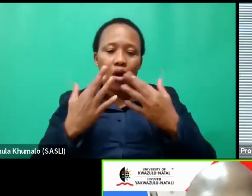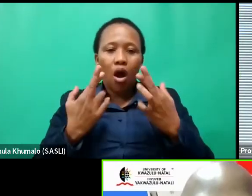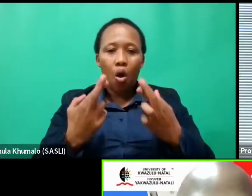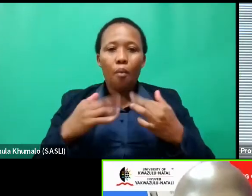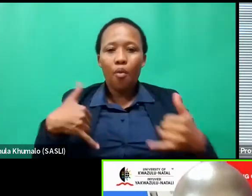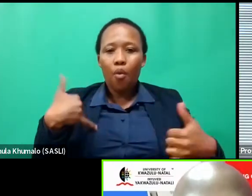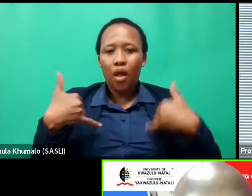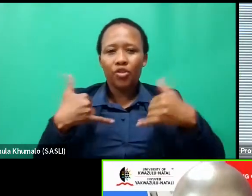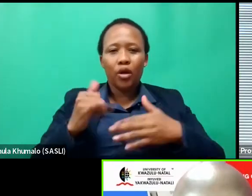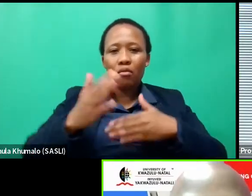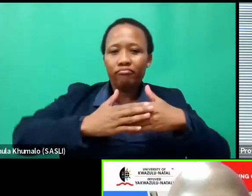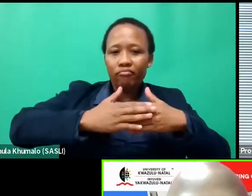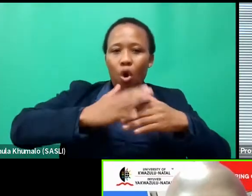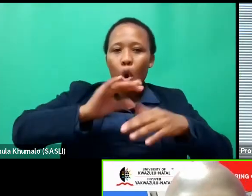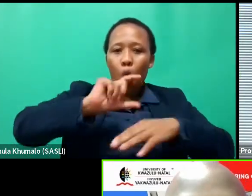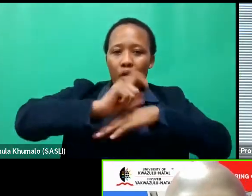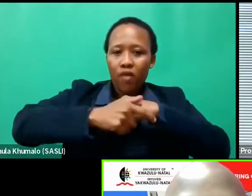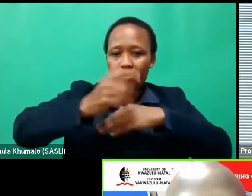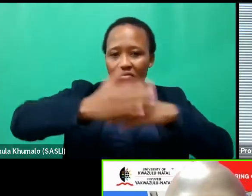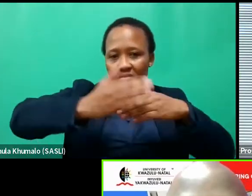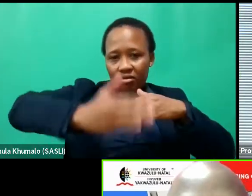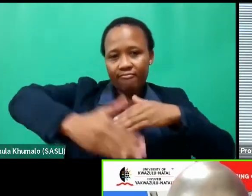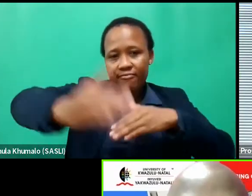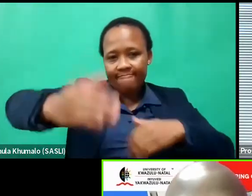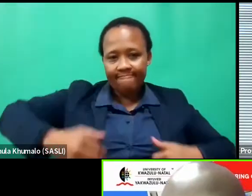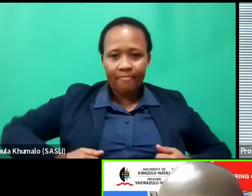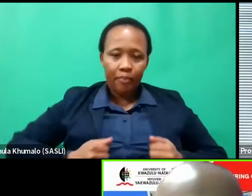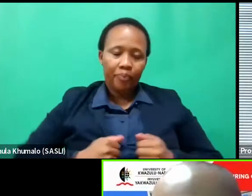No, thank you very much, Prof. Naika,